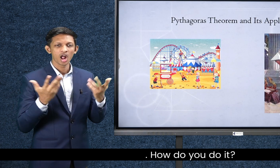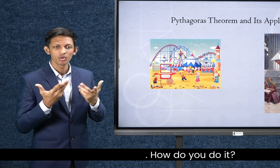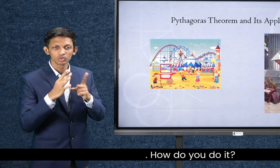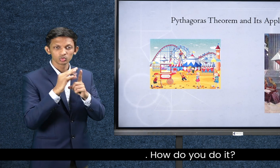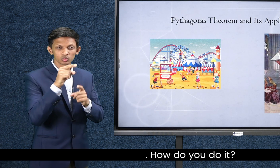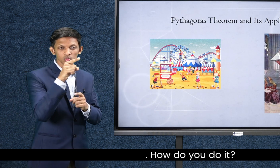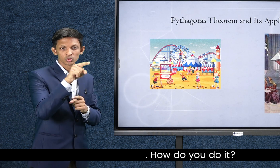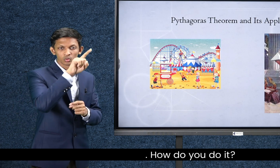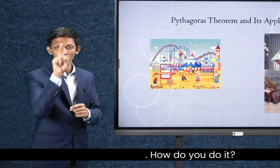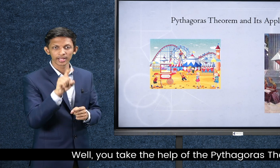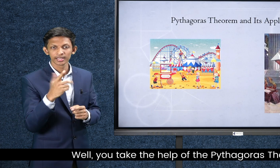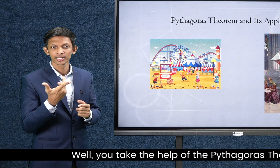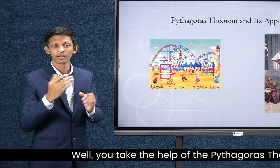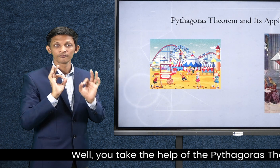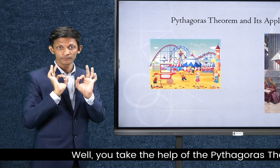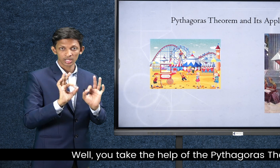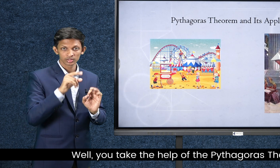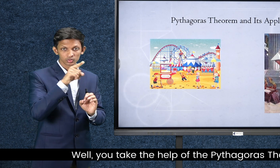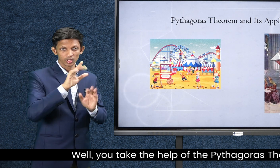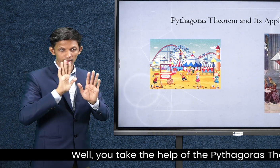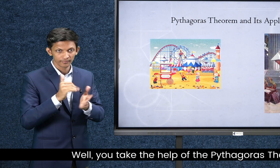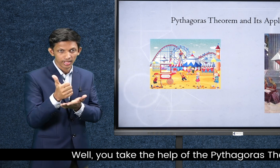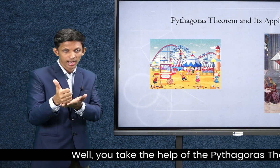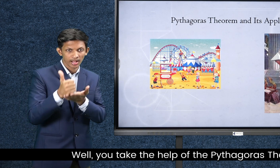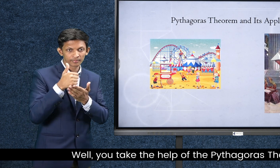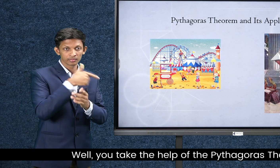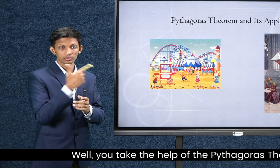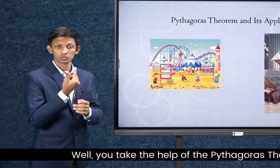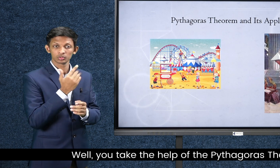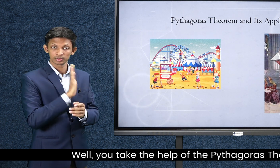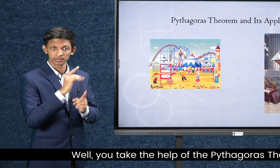How do you do it? Well, you take the help of the Pythagoras theorem.